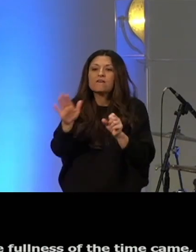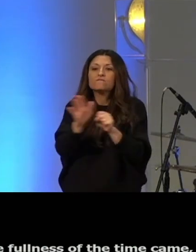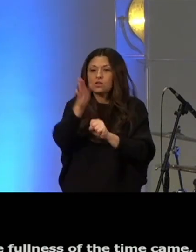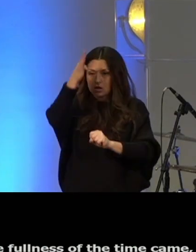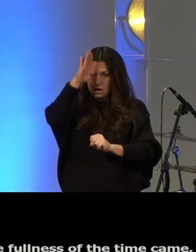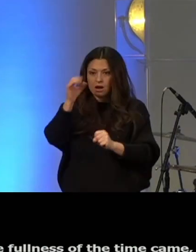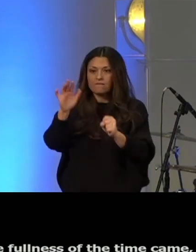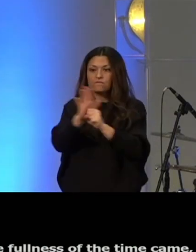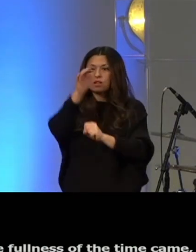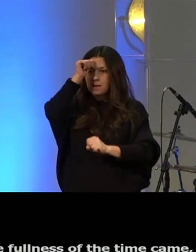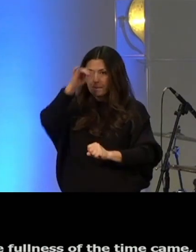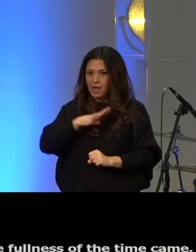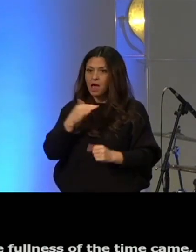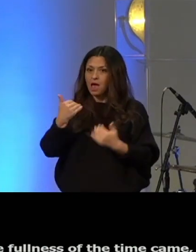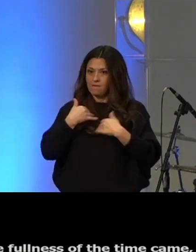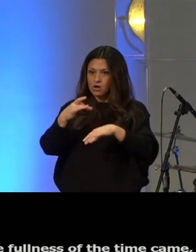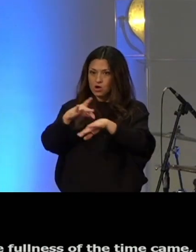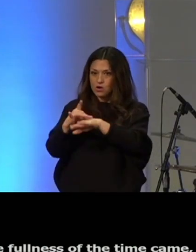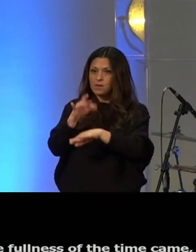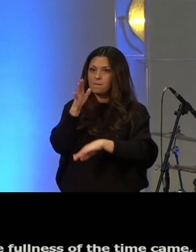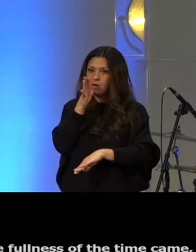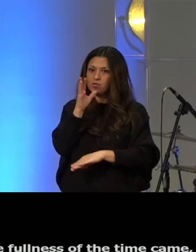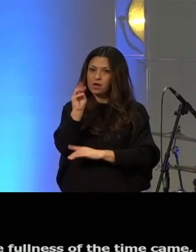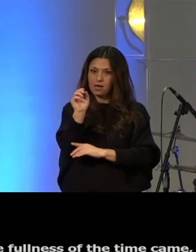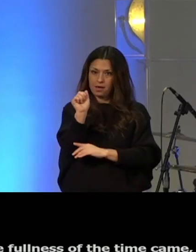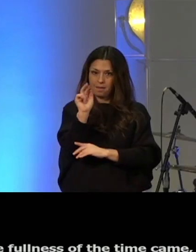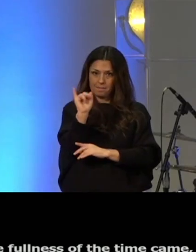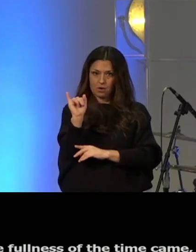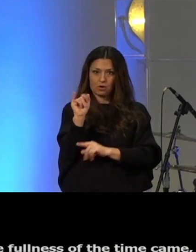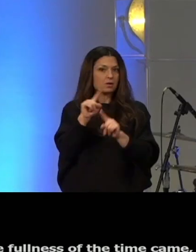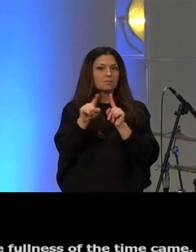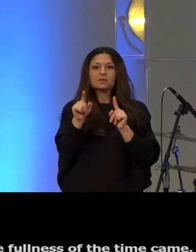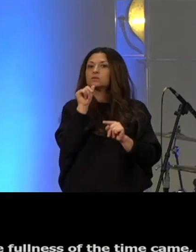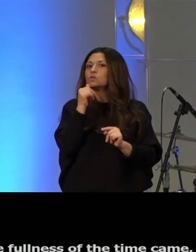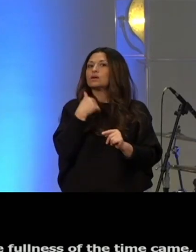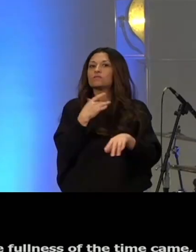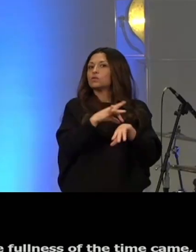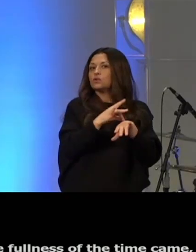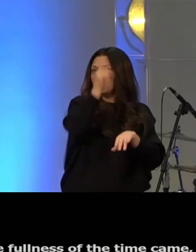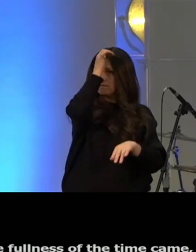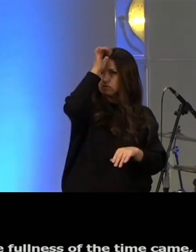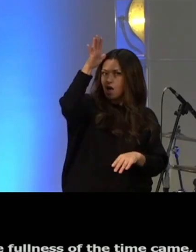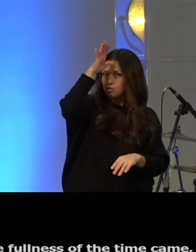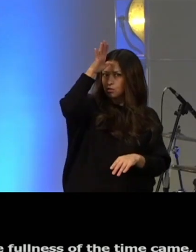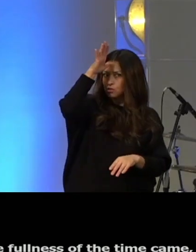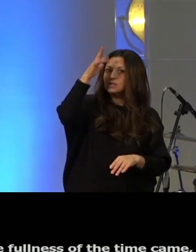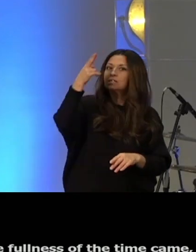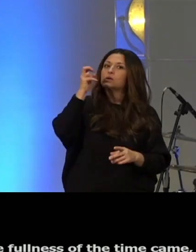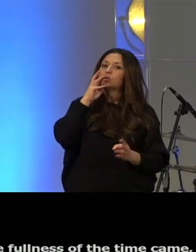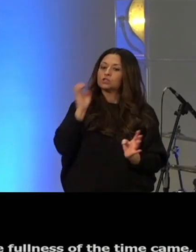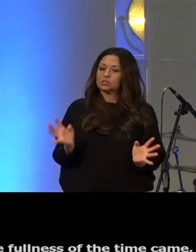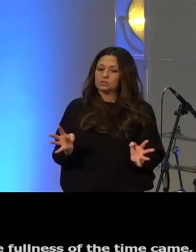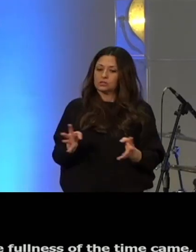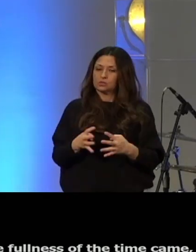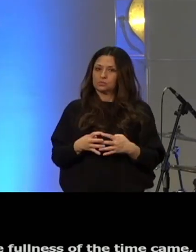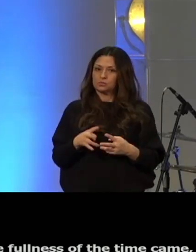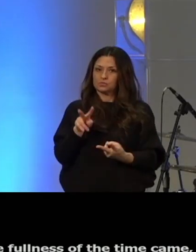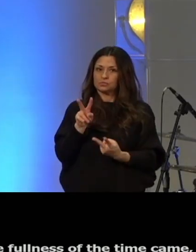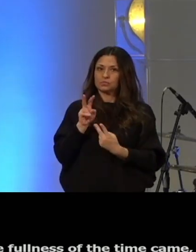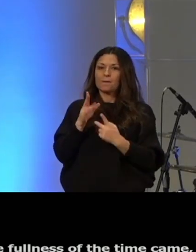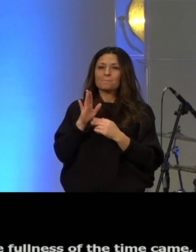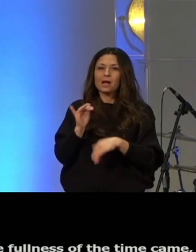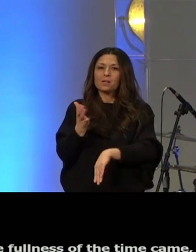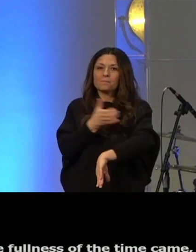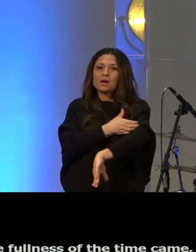fully man. He had an earthly mother, Mary, but he didn't have an earthly father. He was conceived in her womb by the power of the